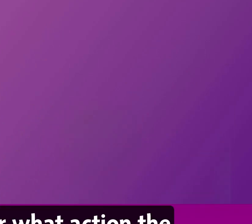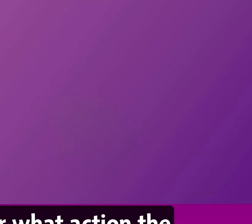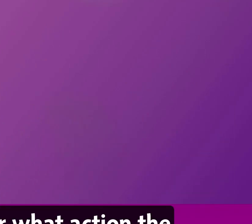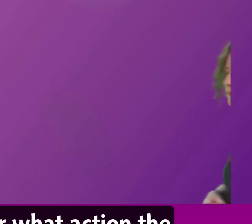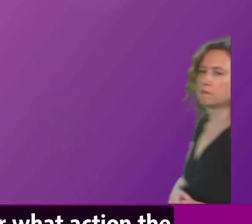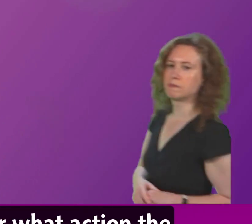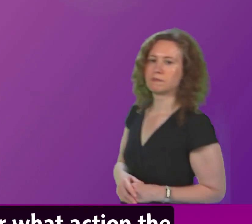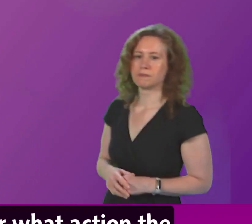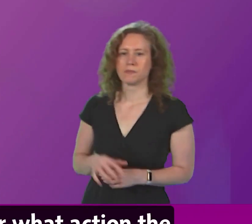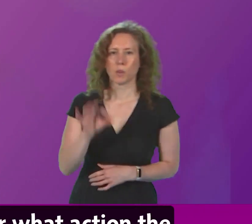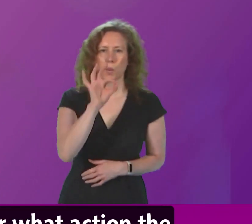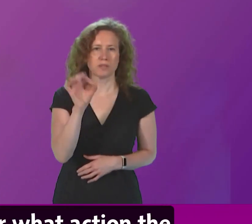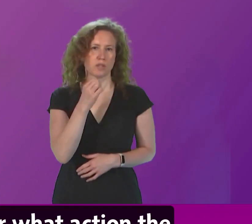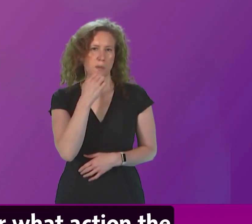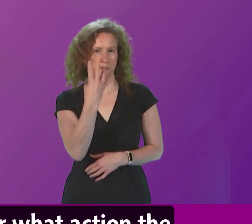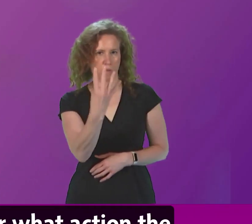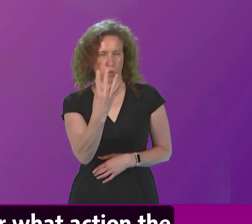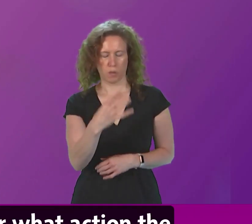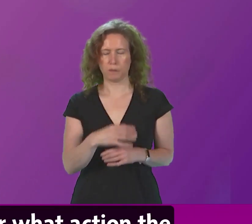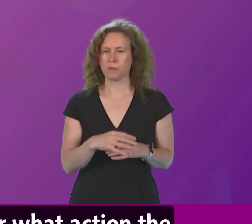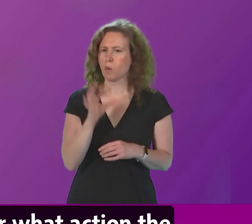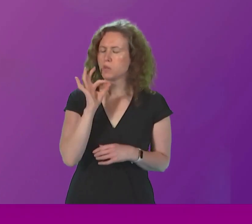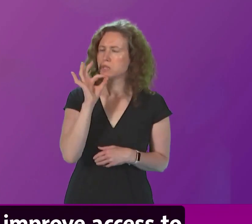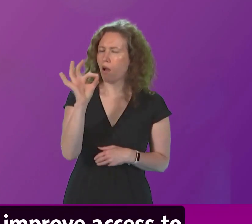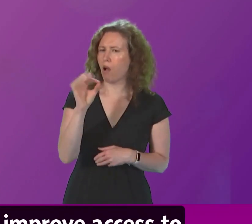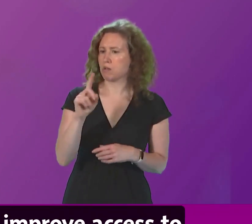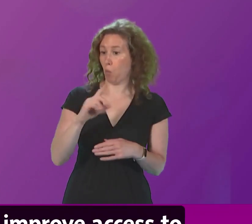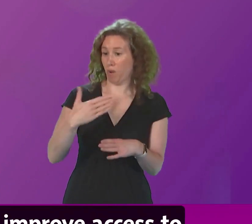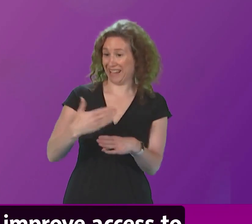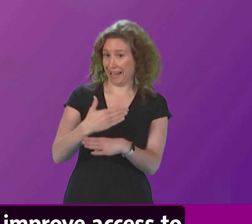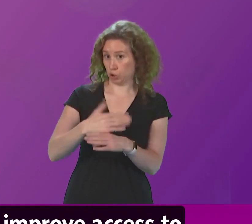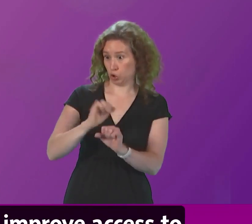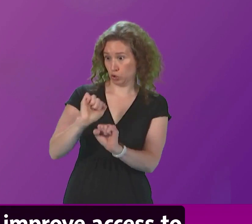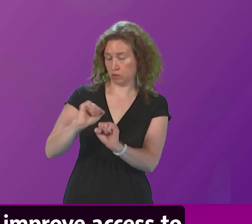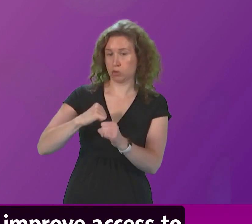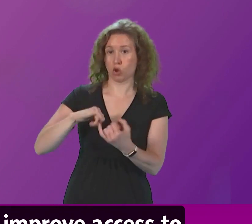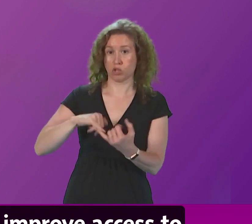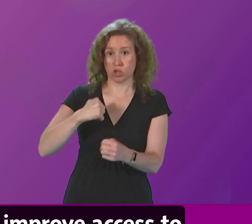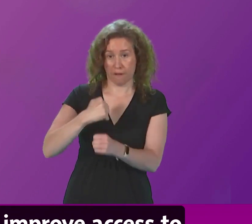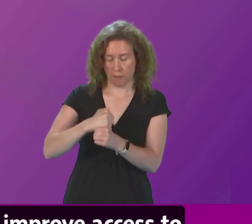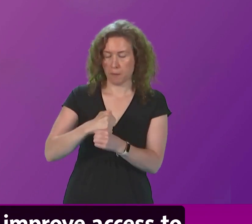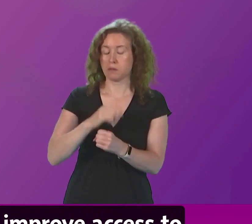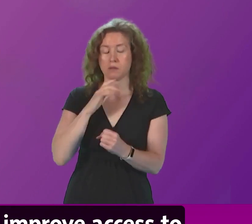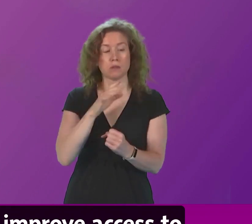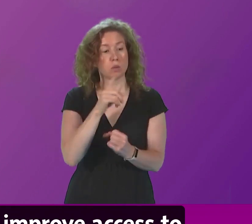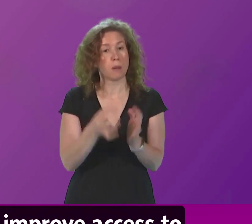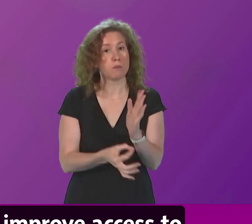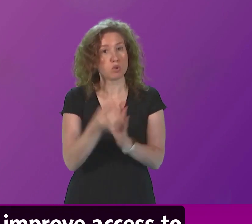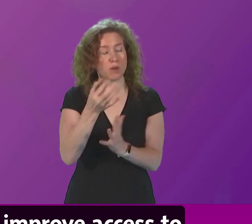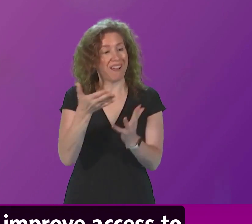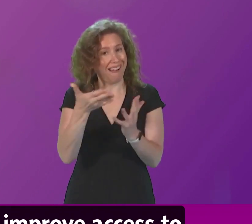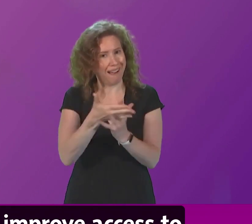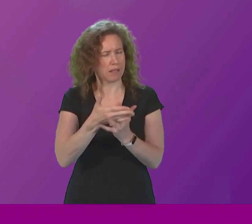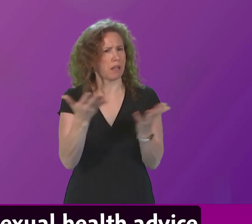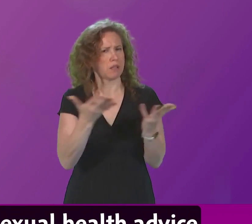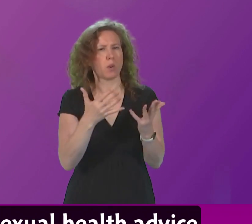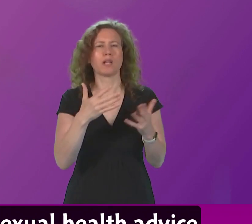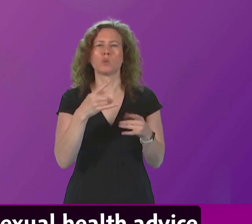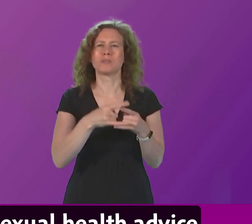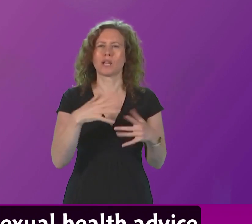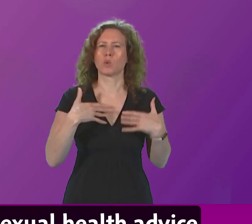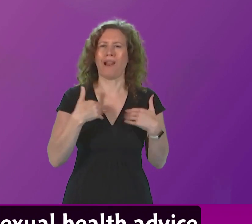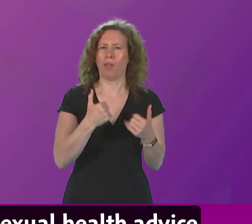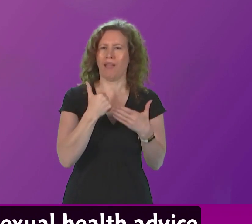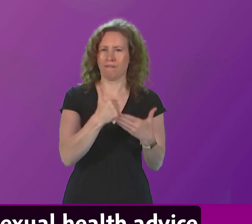Thank you, Presiding Officer. To ask the First Minister what action the Scottish Government is taking to improve access to sexual health advice. First